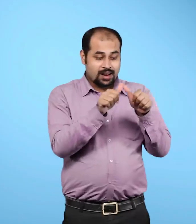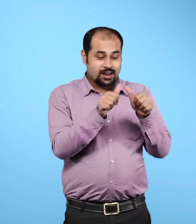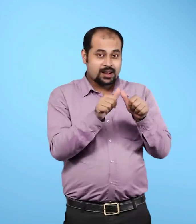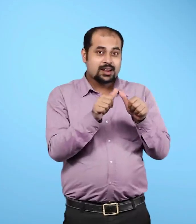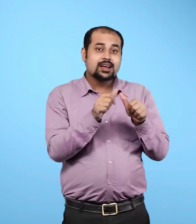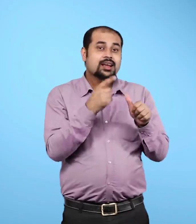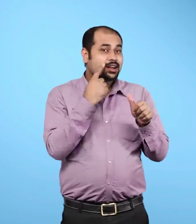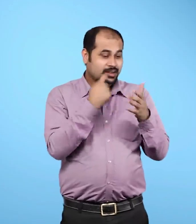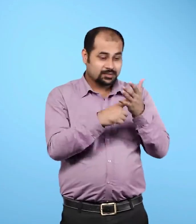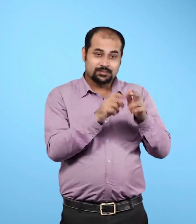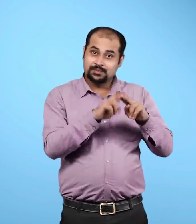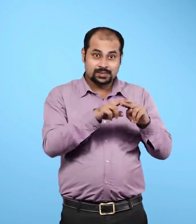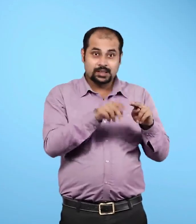Arif will have 21.